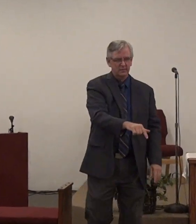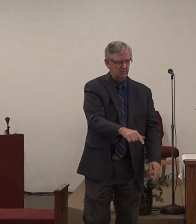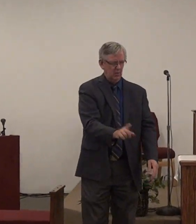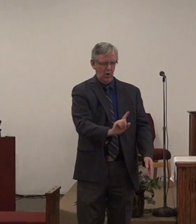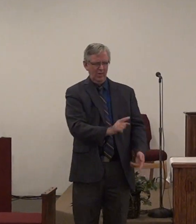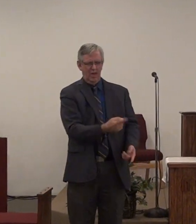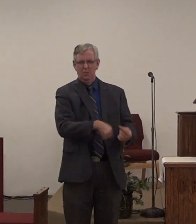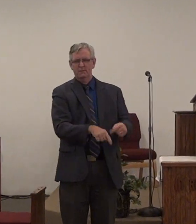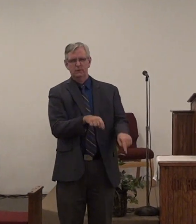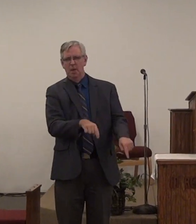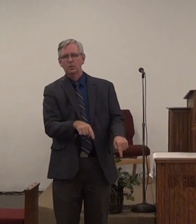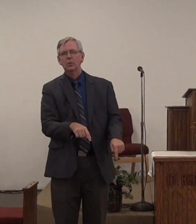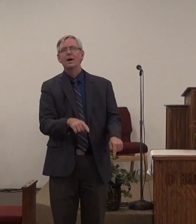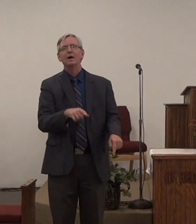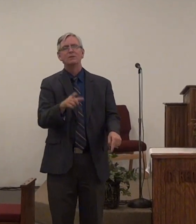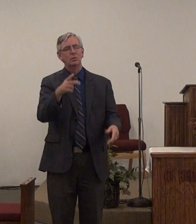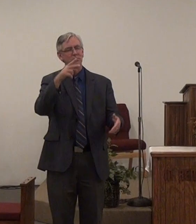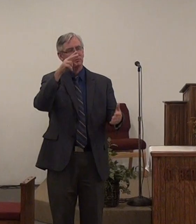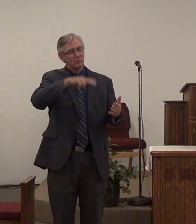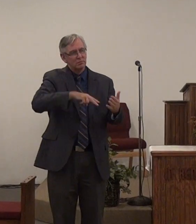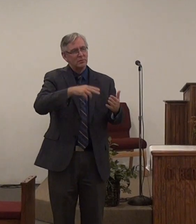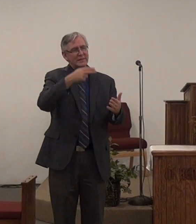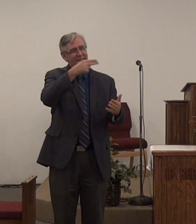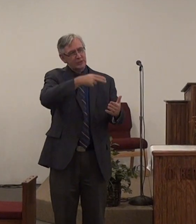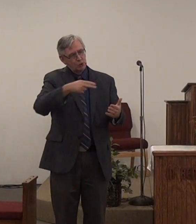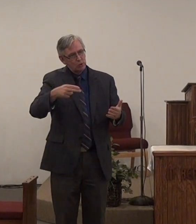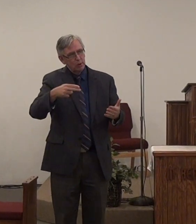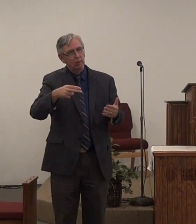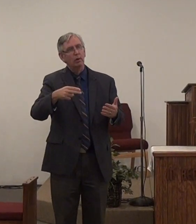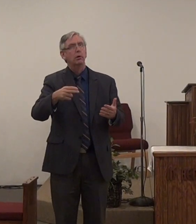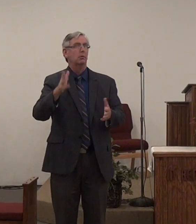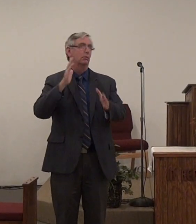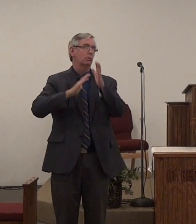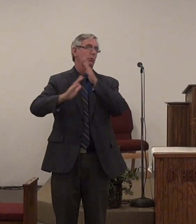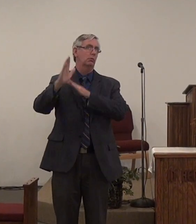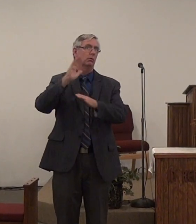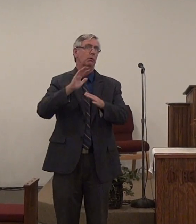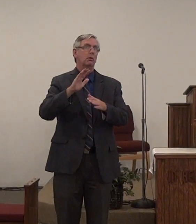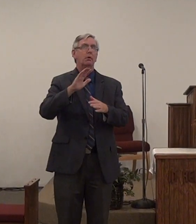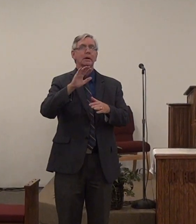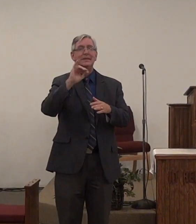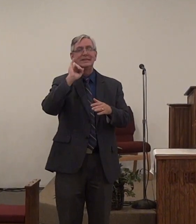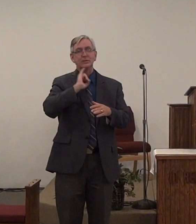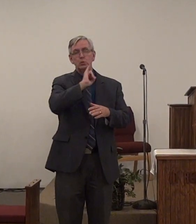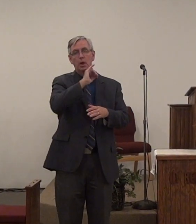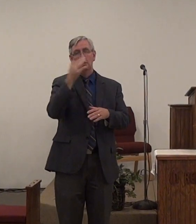Samaria. The people of Samaria, if you read the historical record,